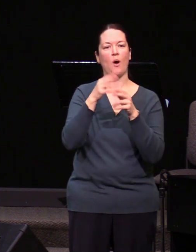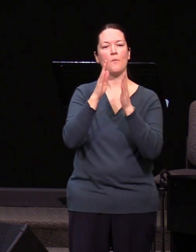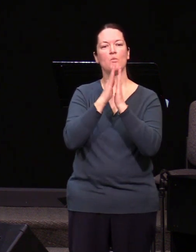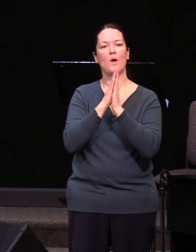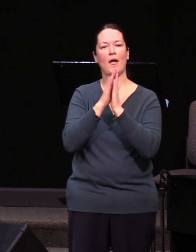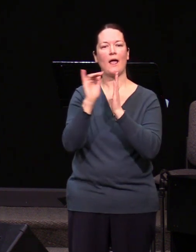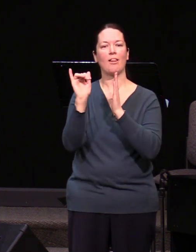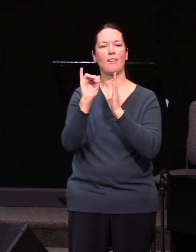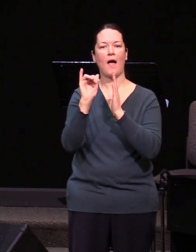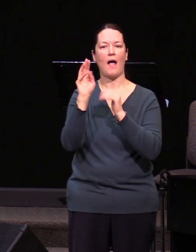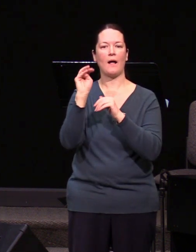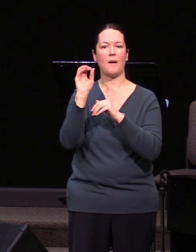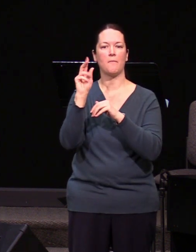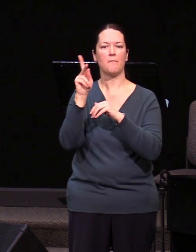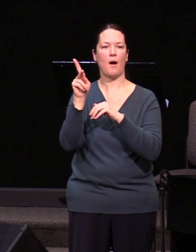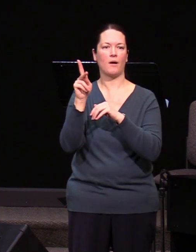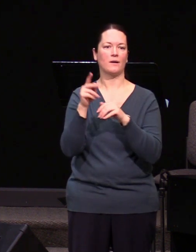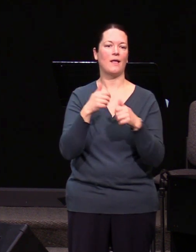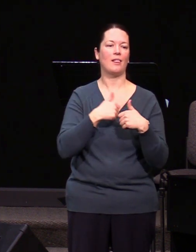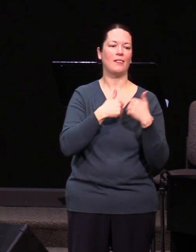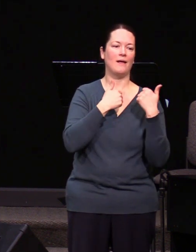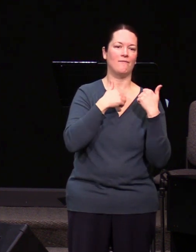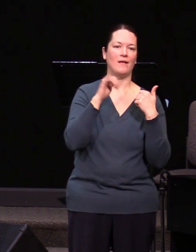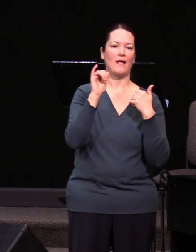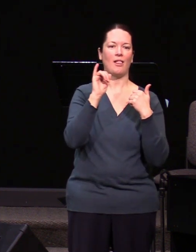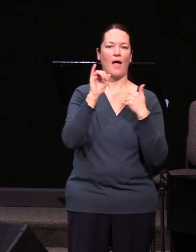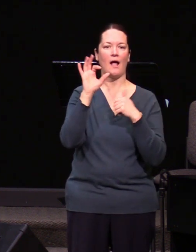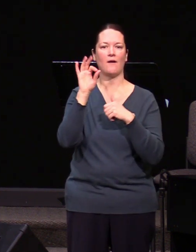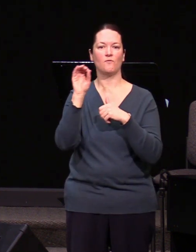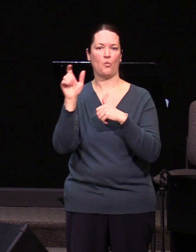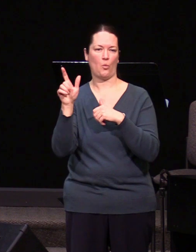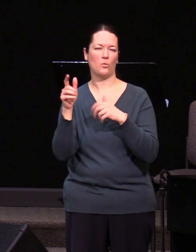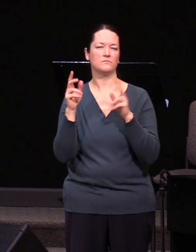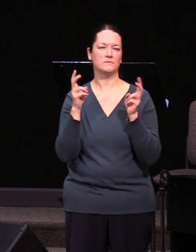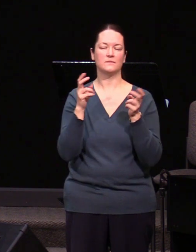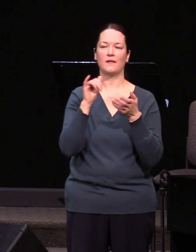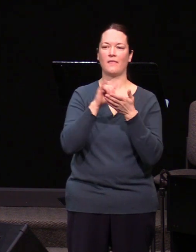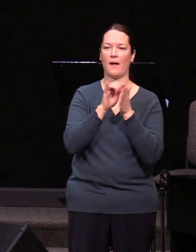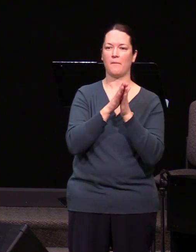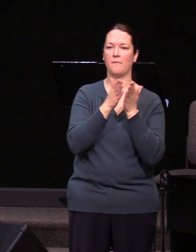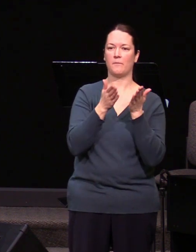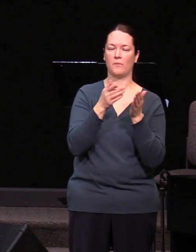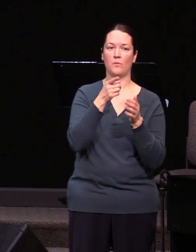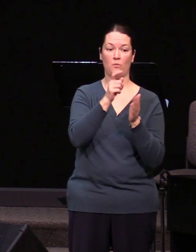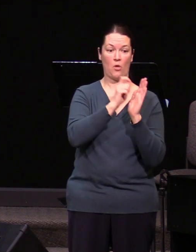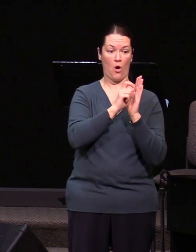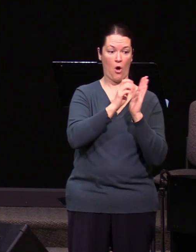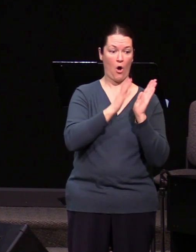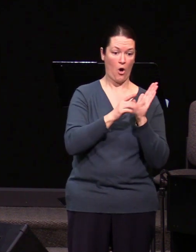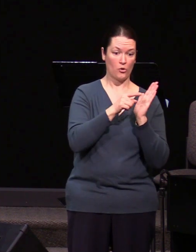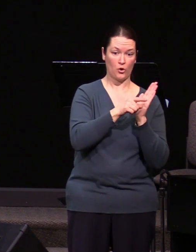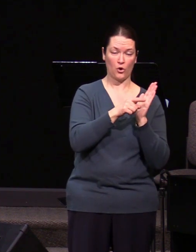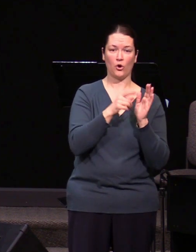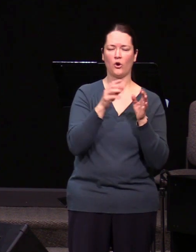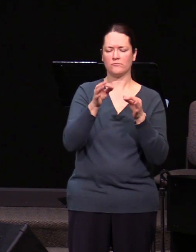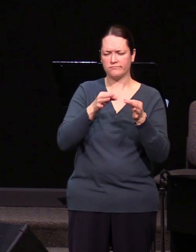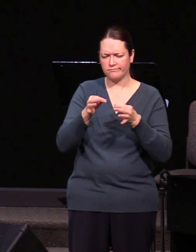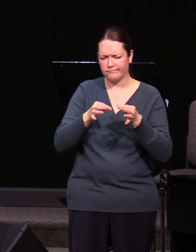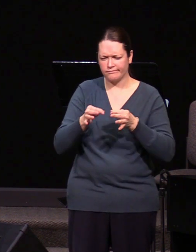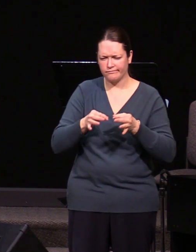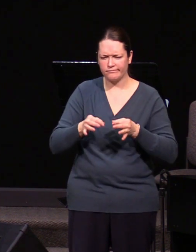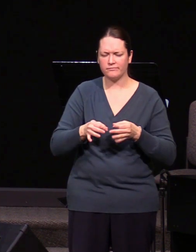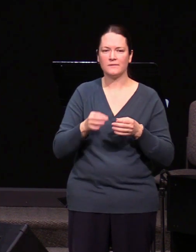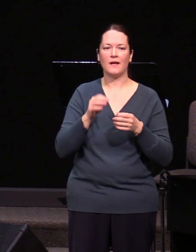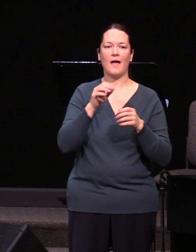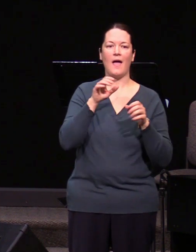Like Monks, Living Like Fools. And in chapter 7, Tyler Staton, the author, kind of breaks down this